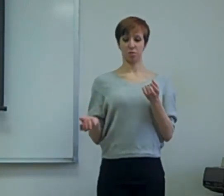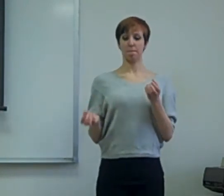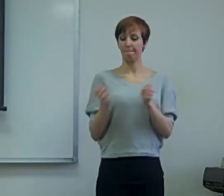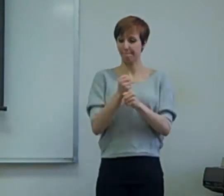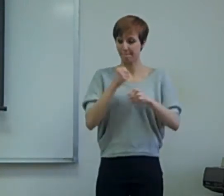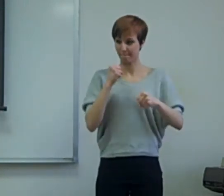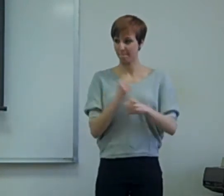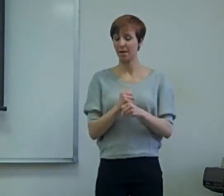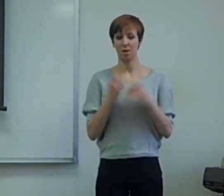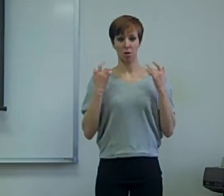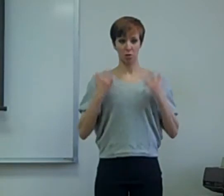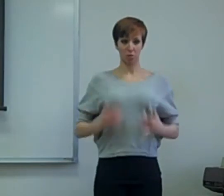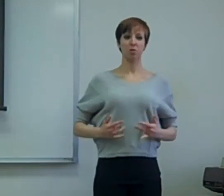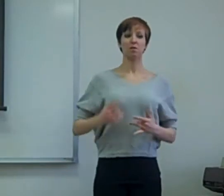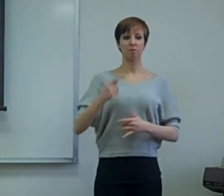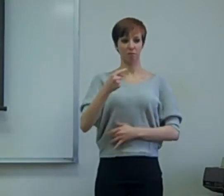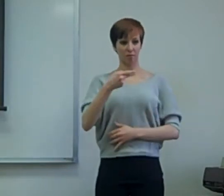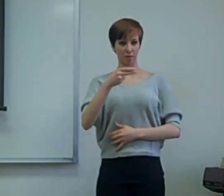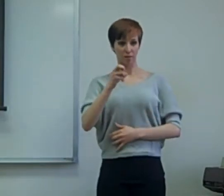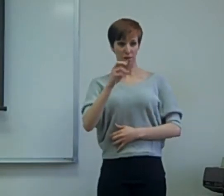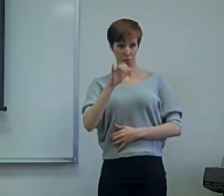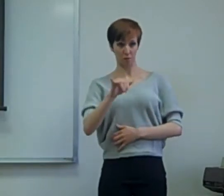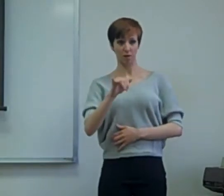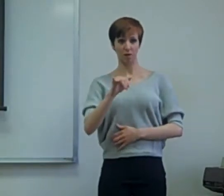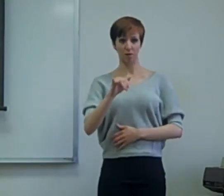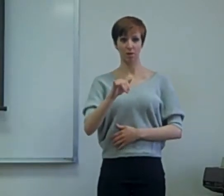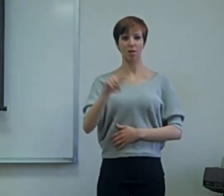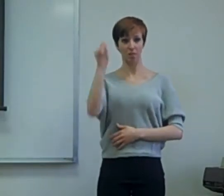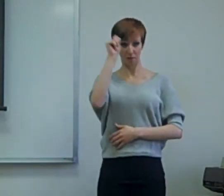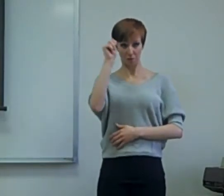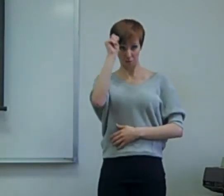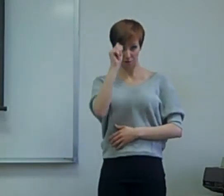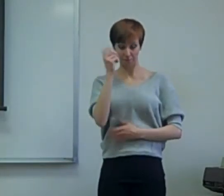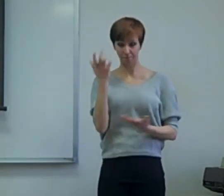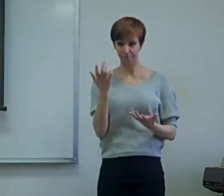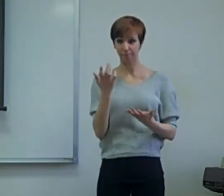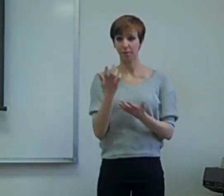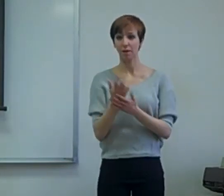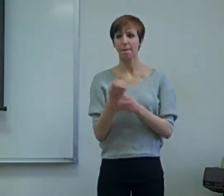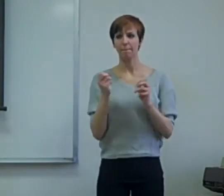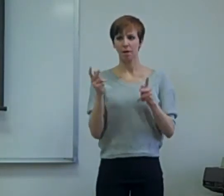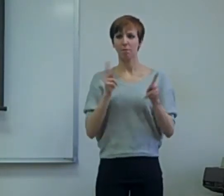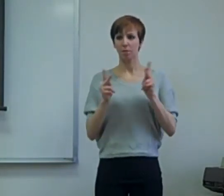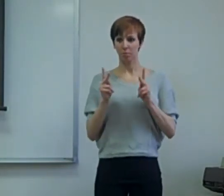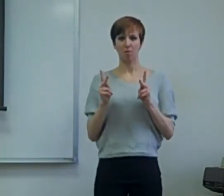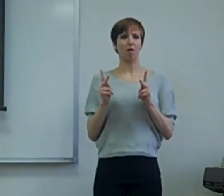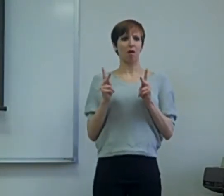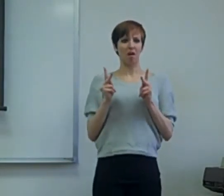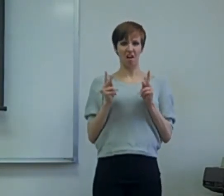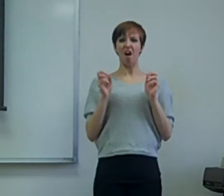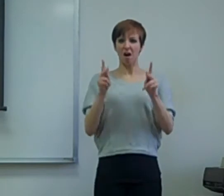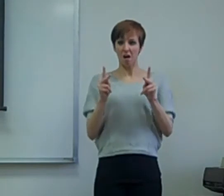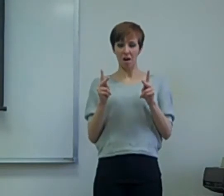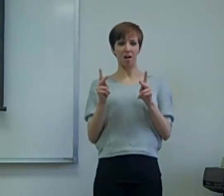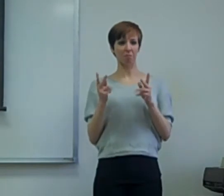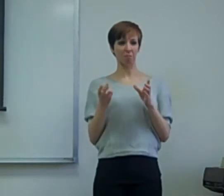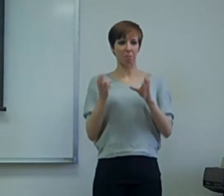up because there was nothing before that, and everybody jumped on it and said there are actually 5 stages of